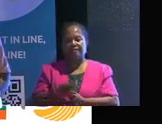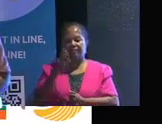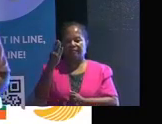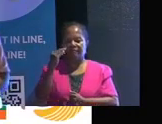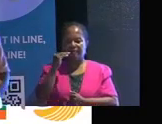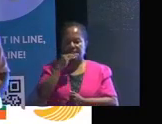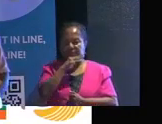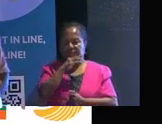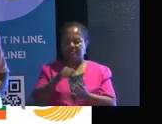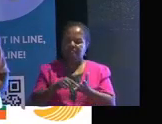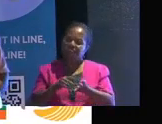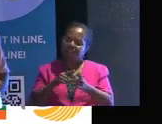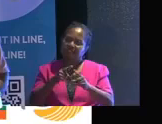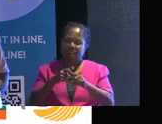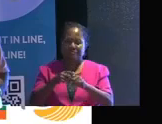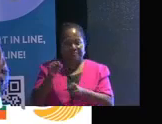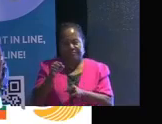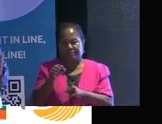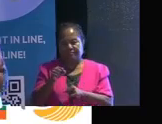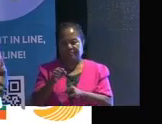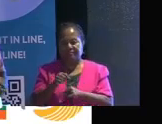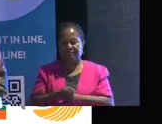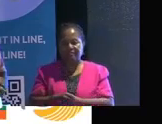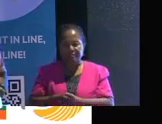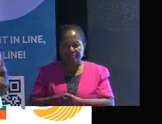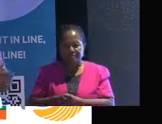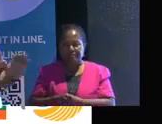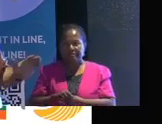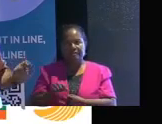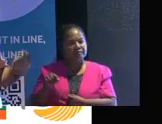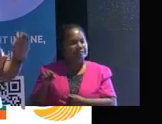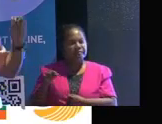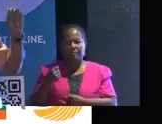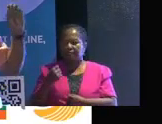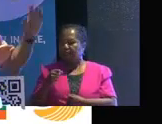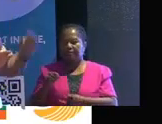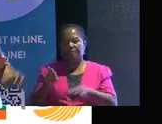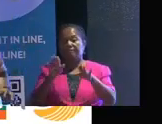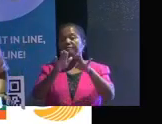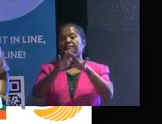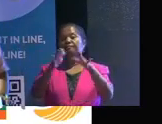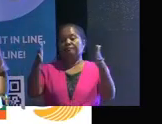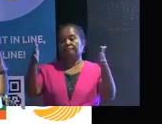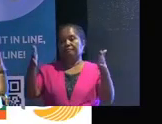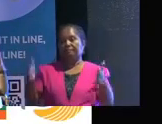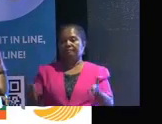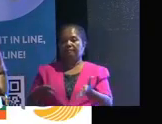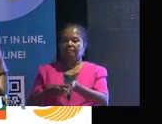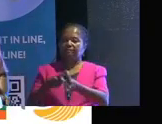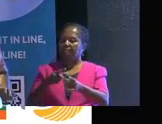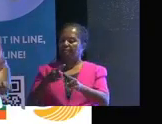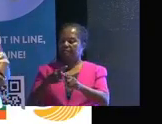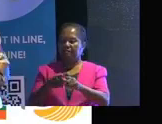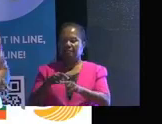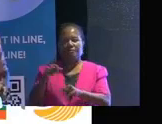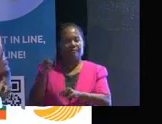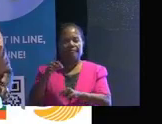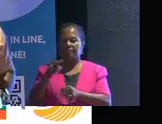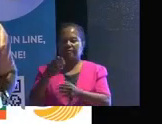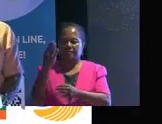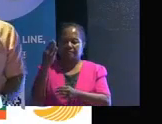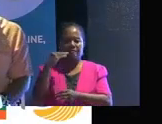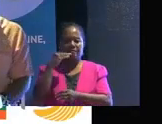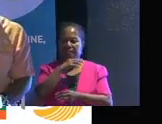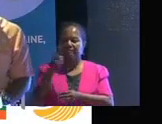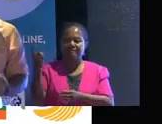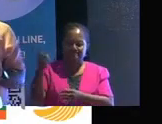tax, we are not sure. Please don't go to the table and get the tax on that 400 and come and write it down.